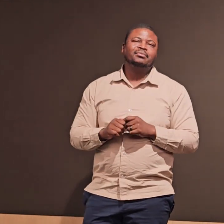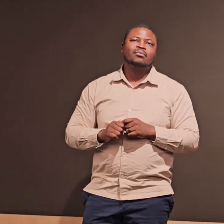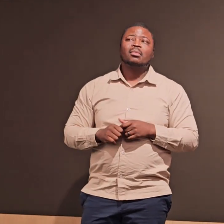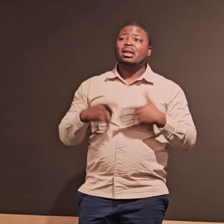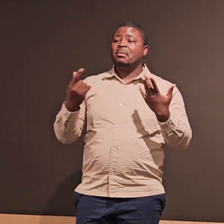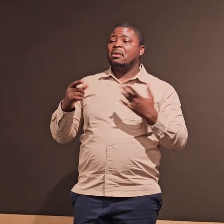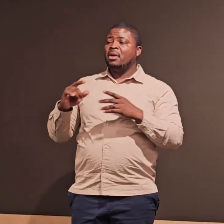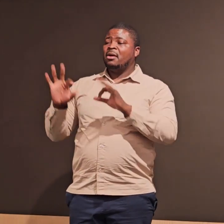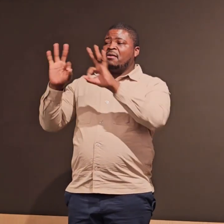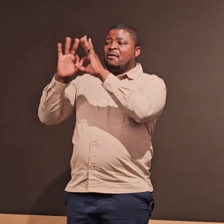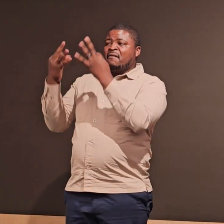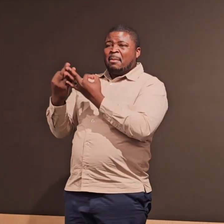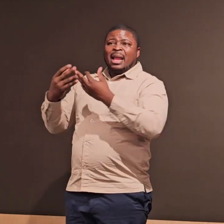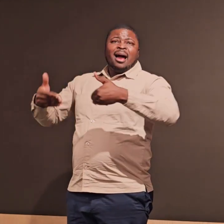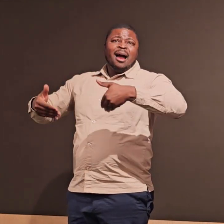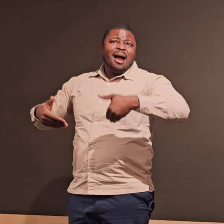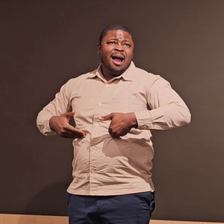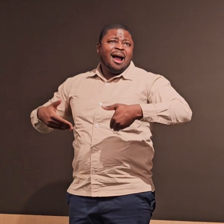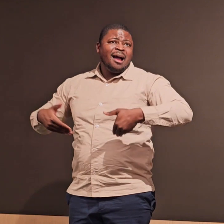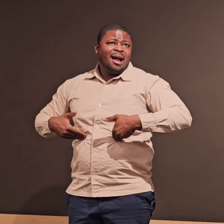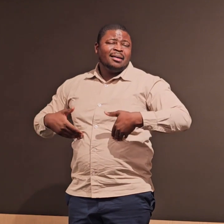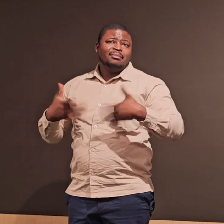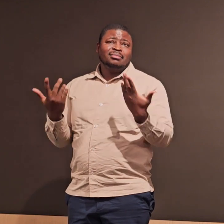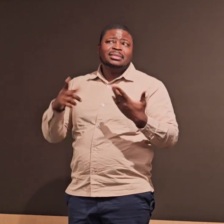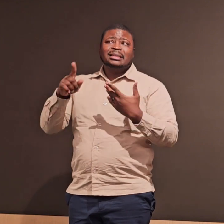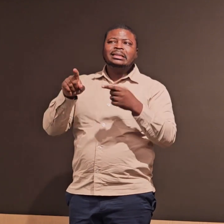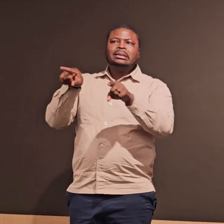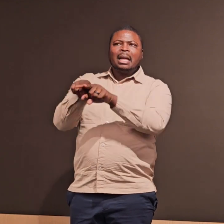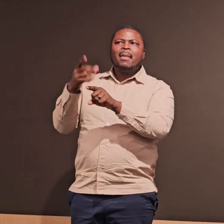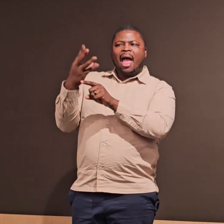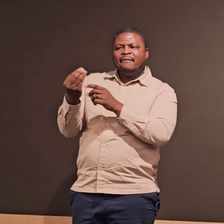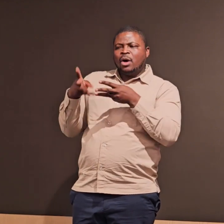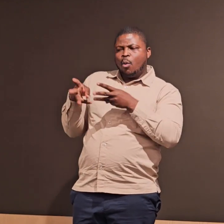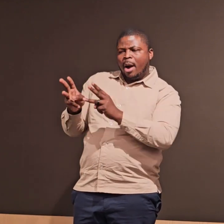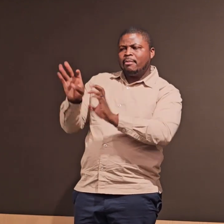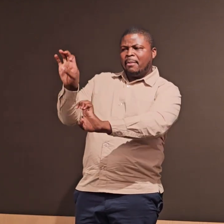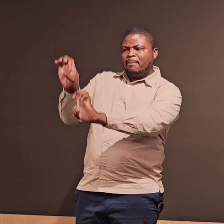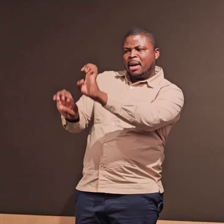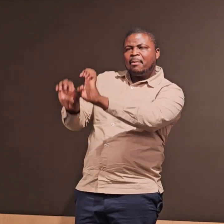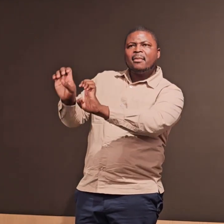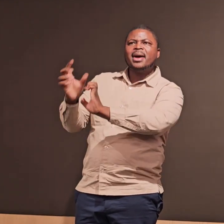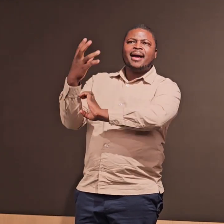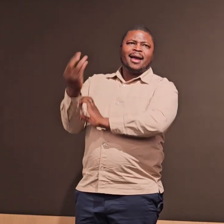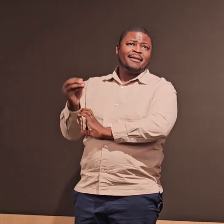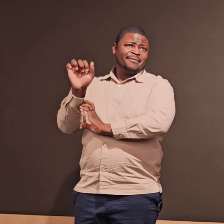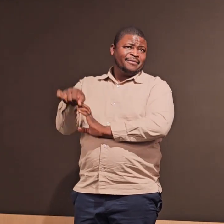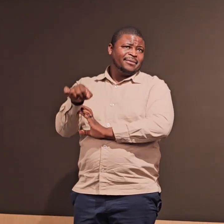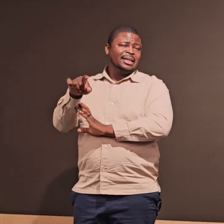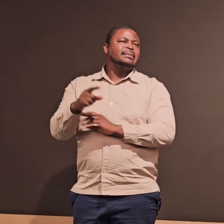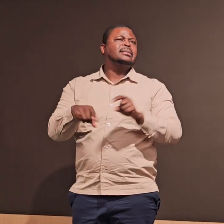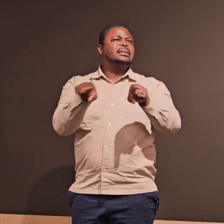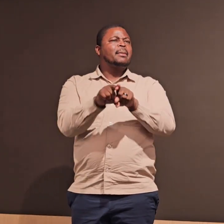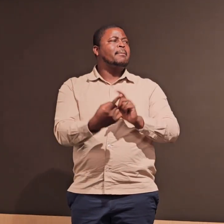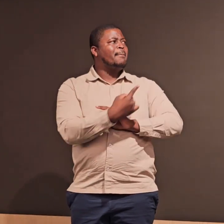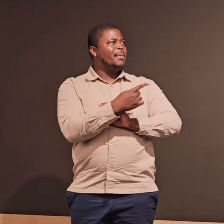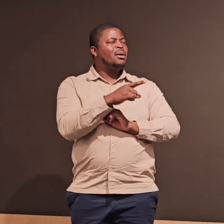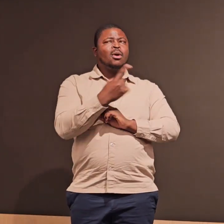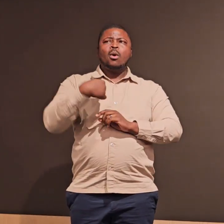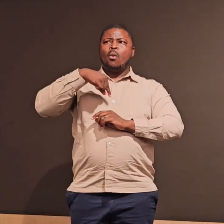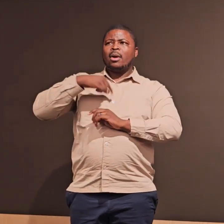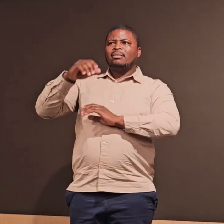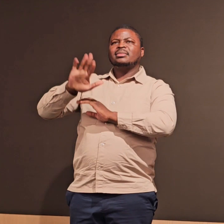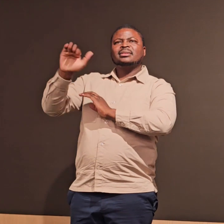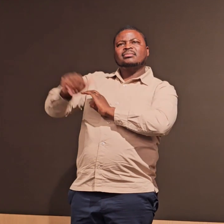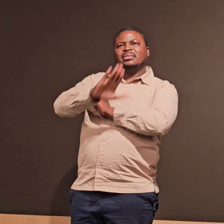hunger, we also have measures that we use there to measure the hunger. And again there, as a country, we